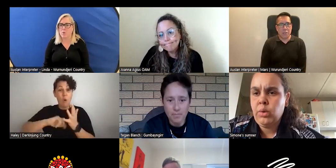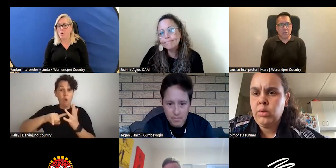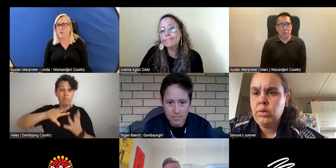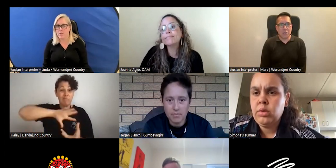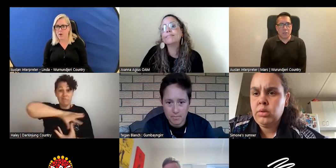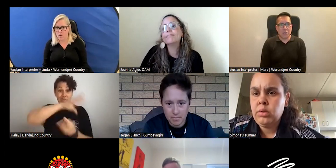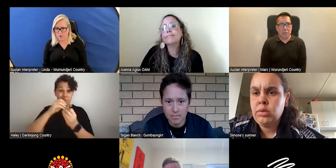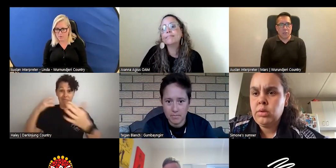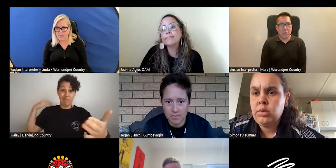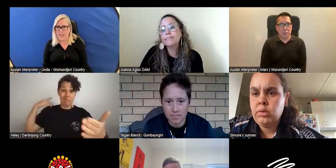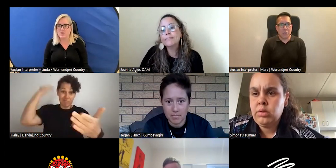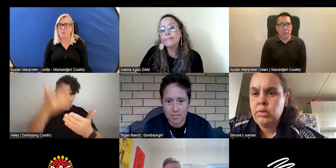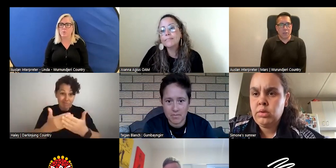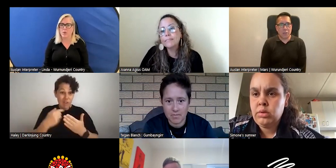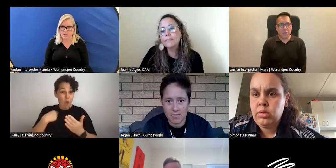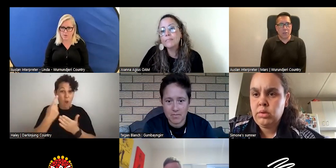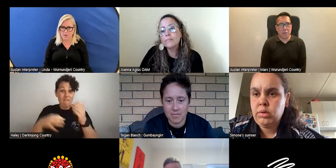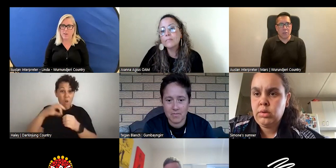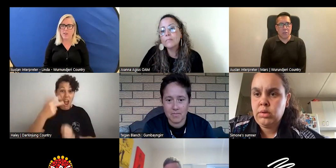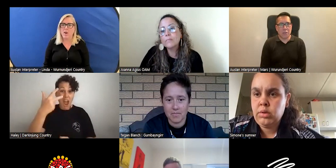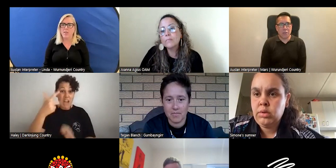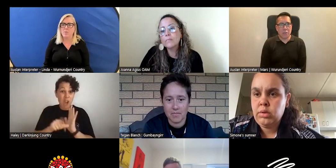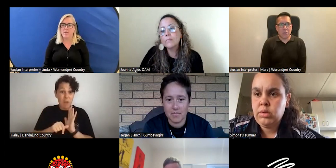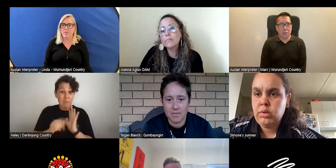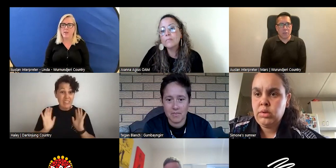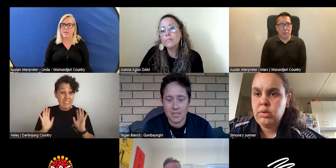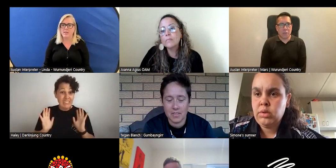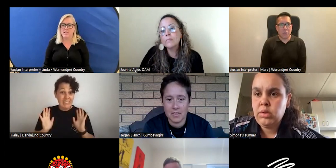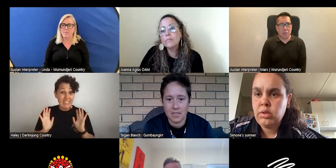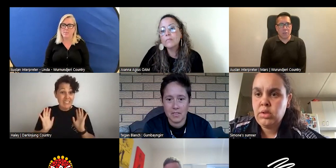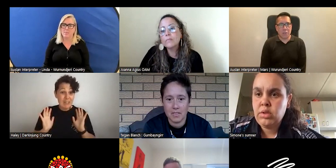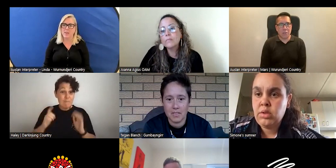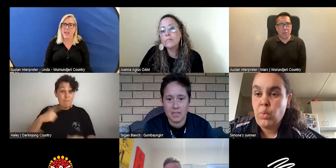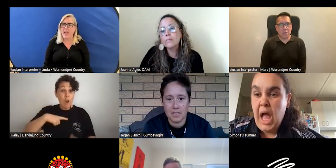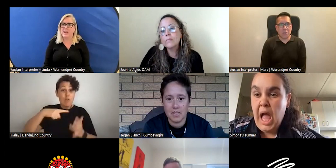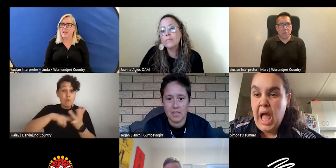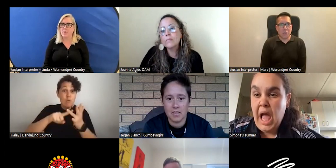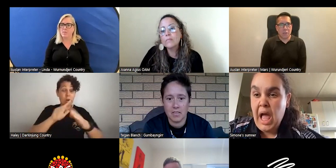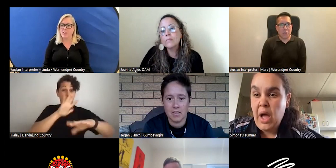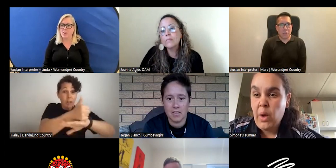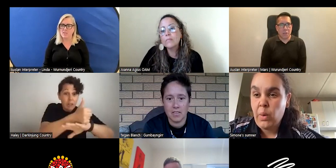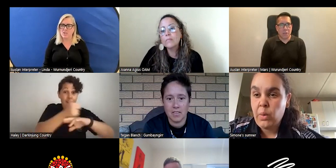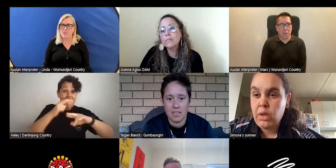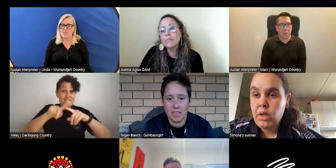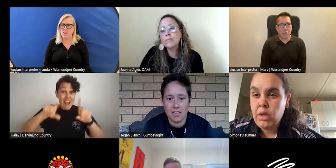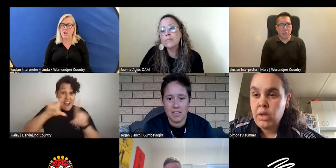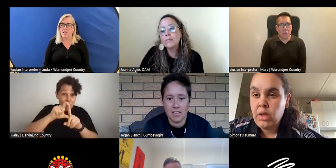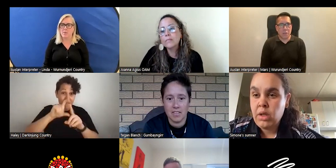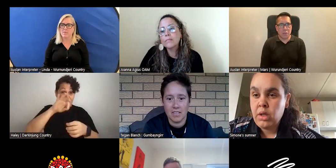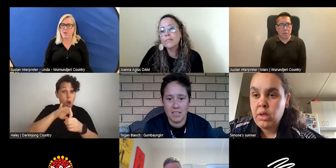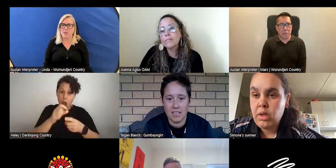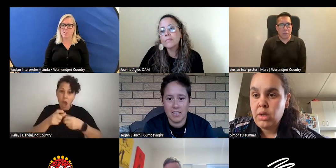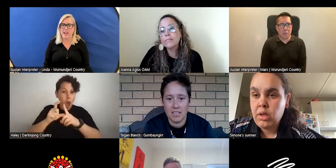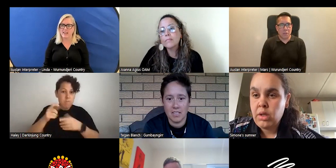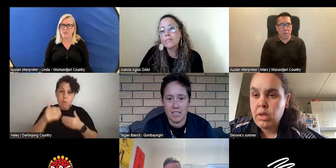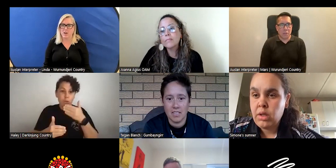yes or no, the actual word, on the referendum. And the Constitution's only